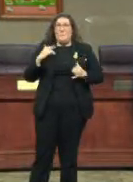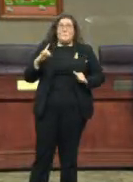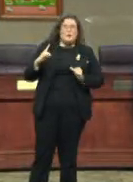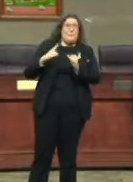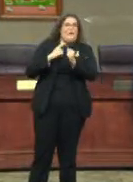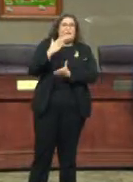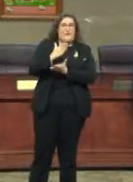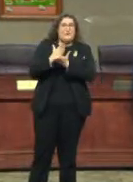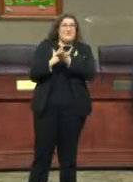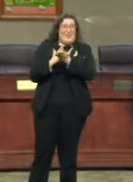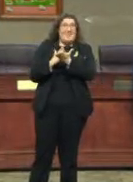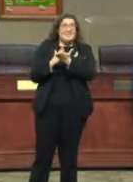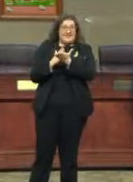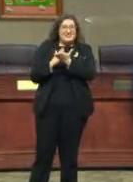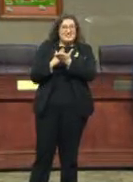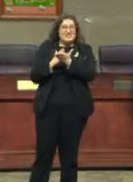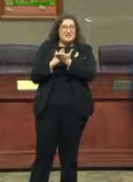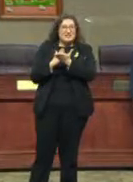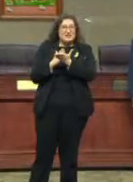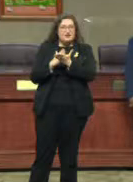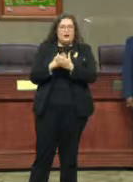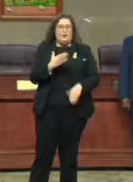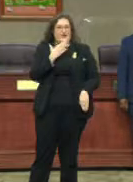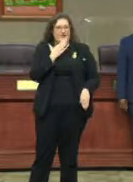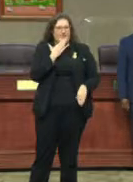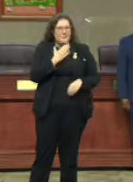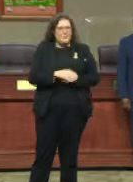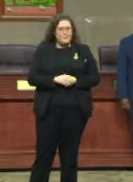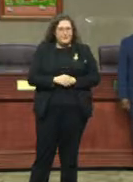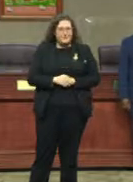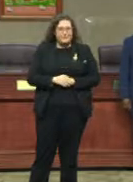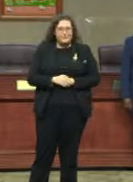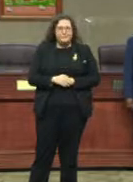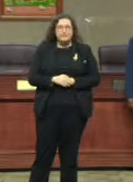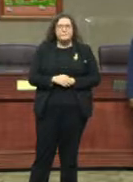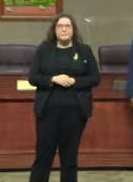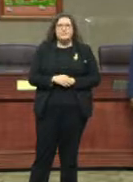calculate. Thank you.